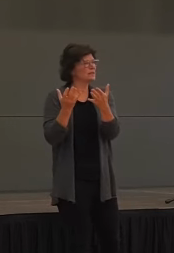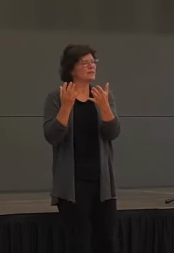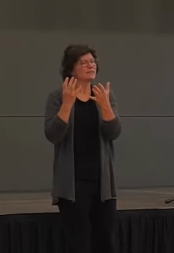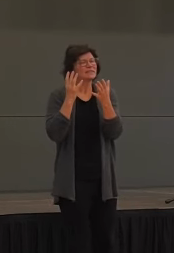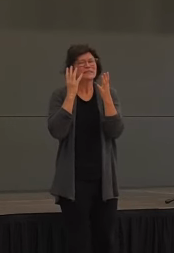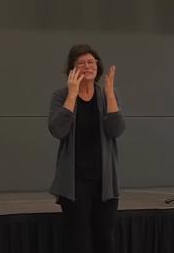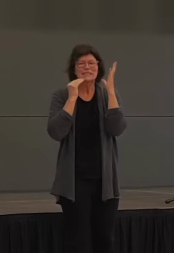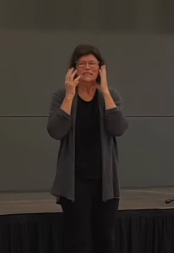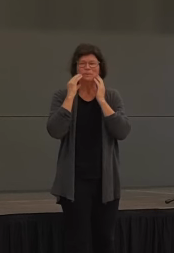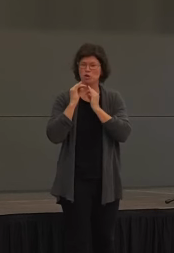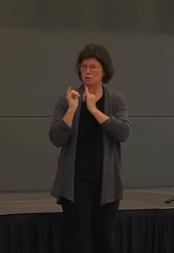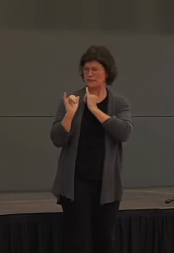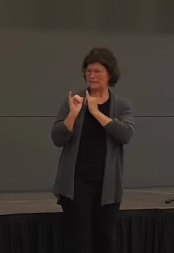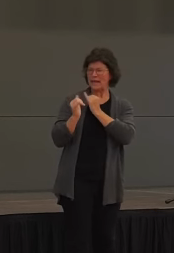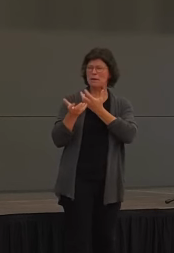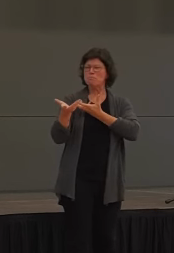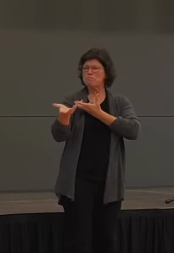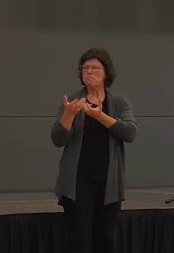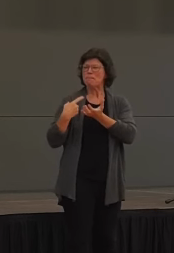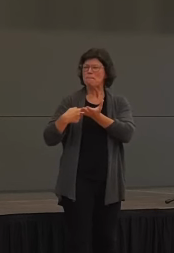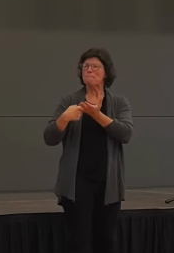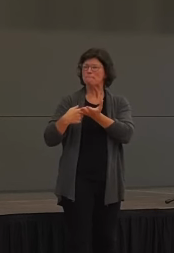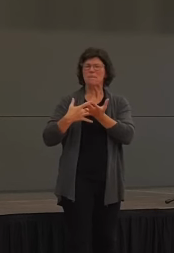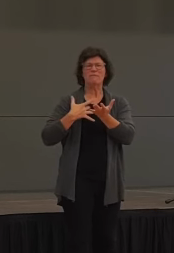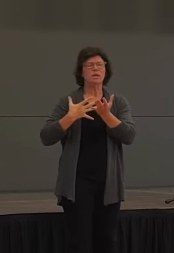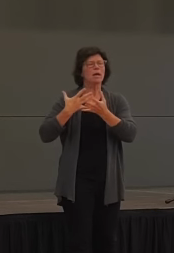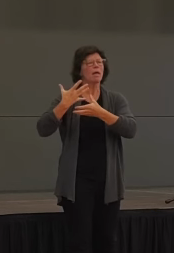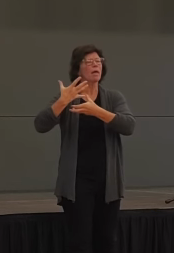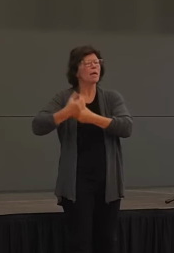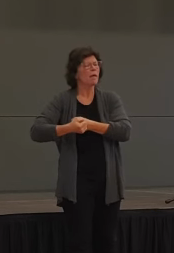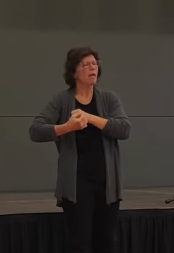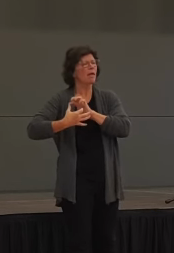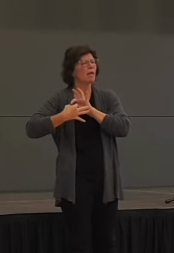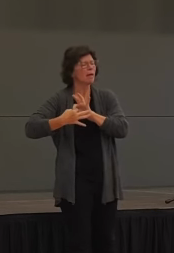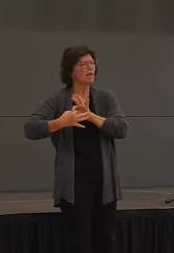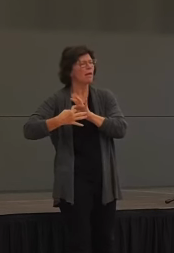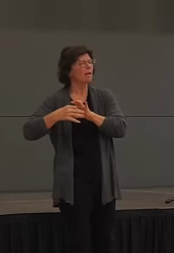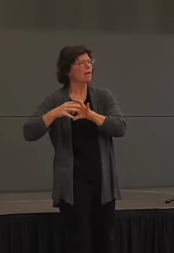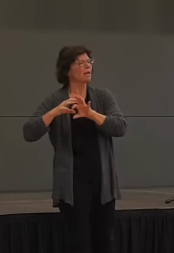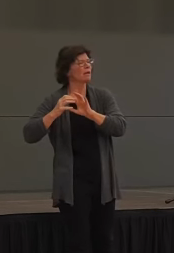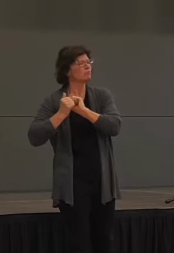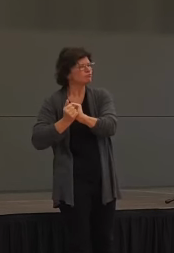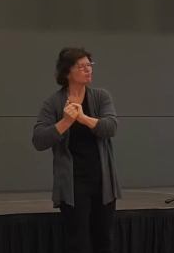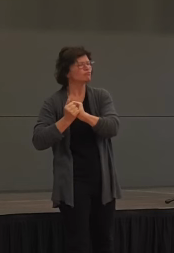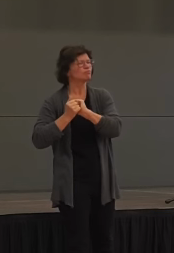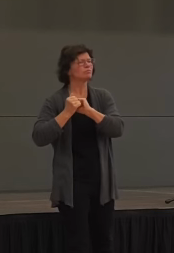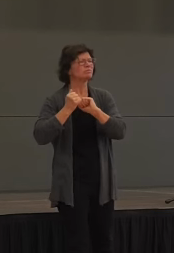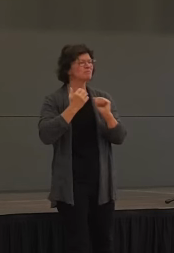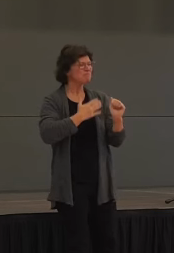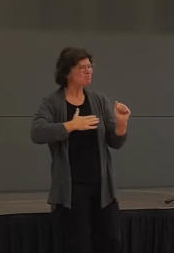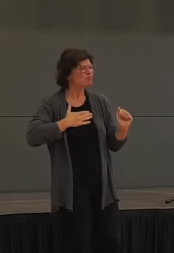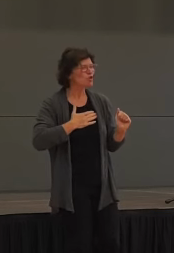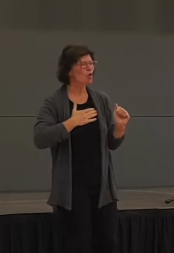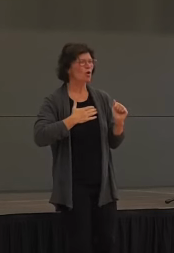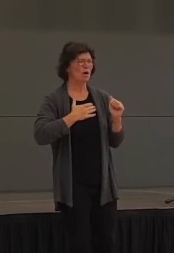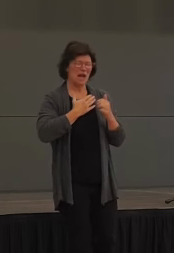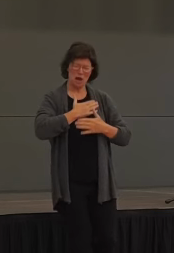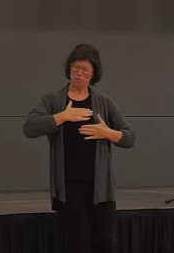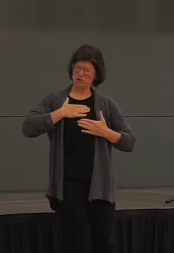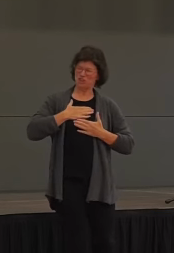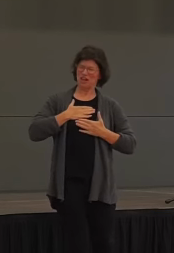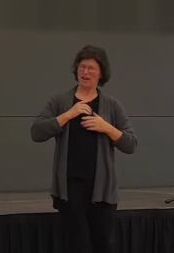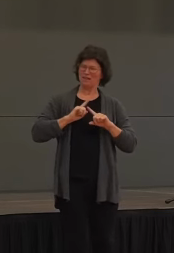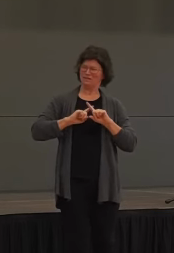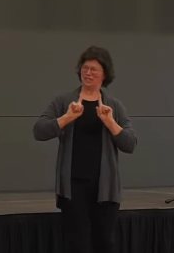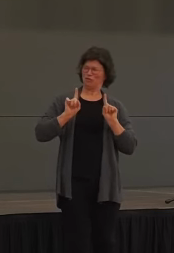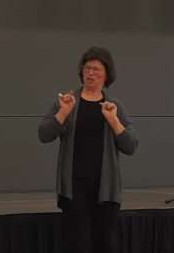common experiences. There's a sense of appreciation to enjoy individual